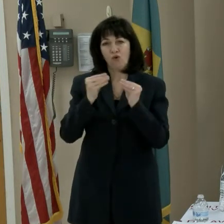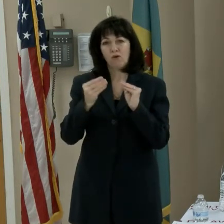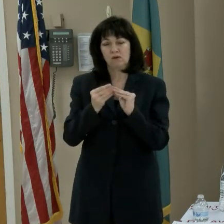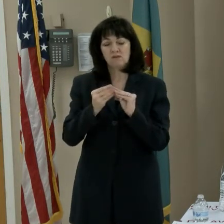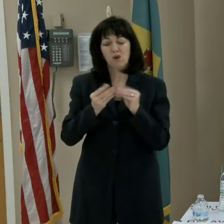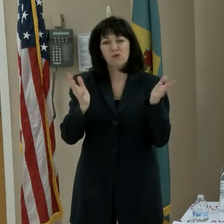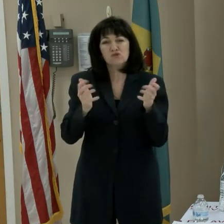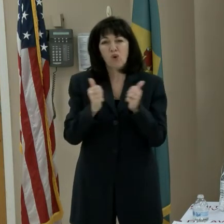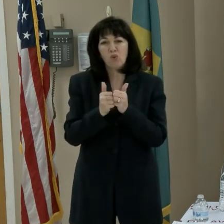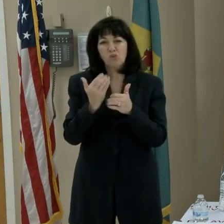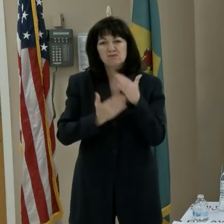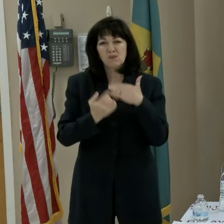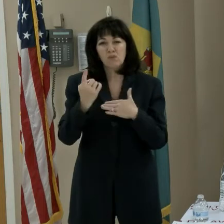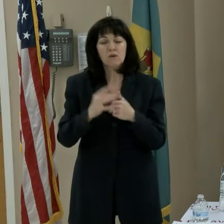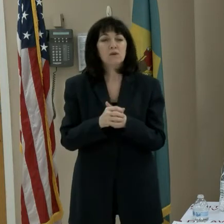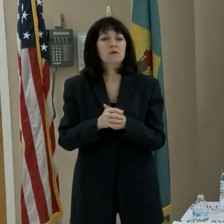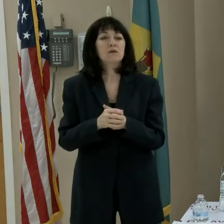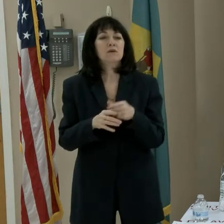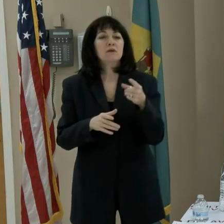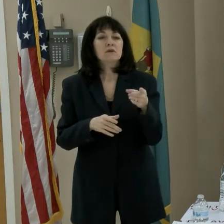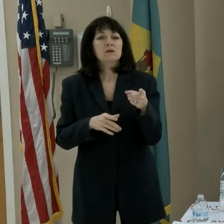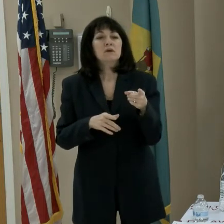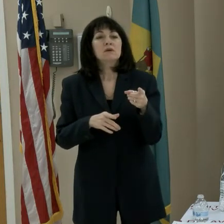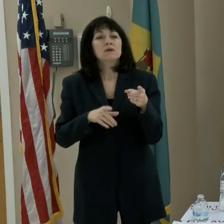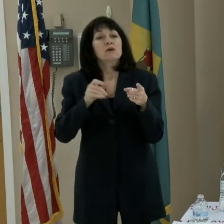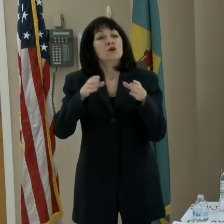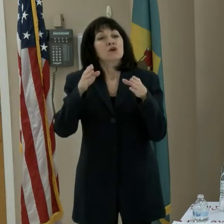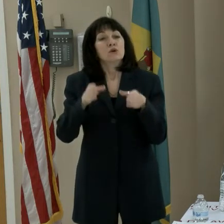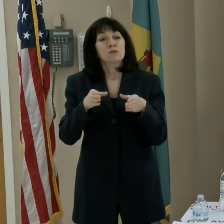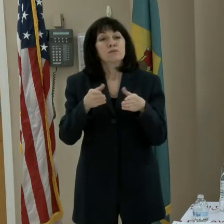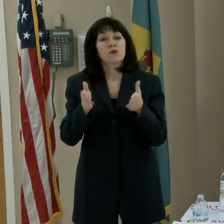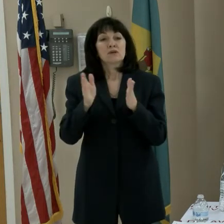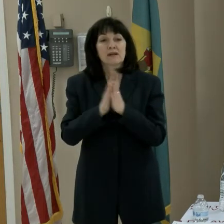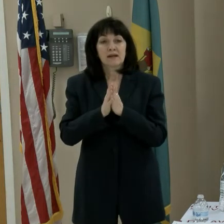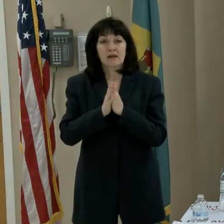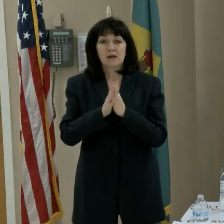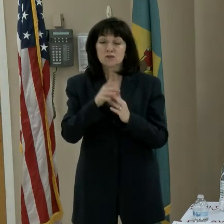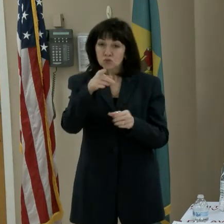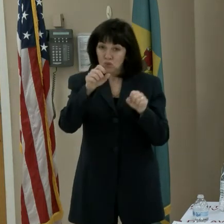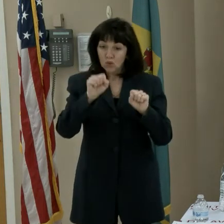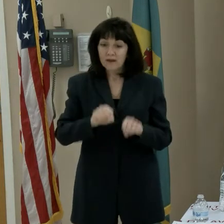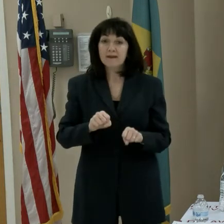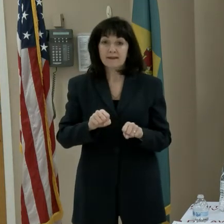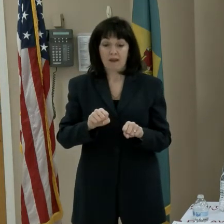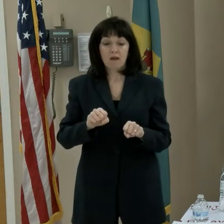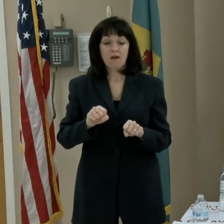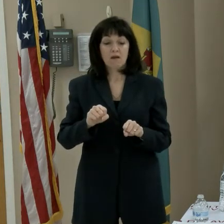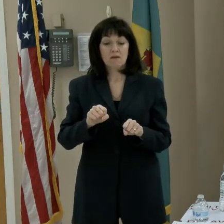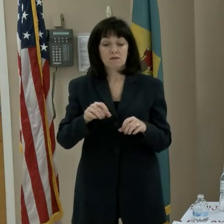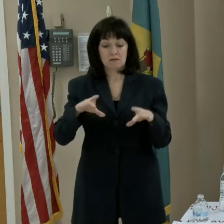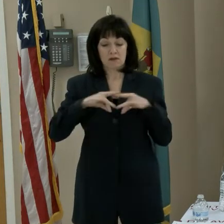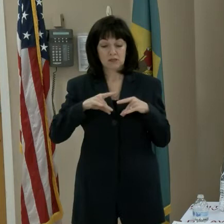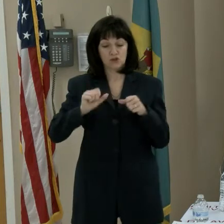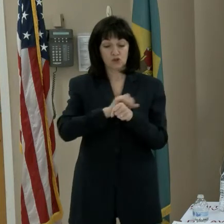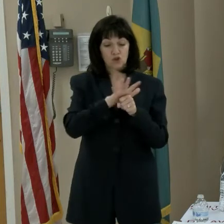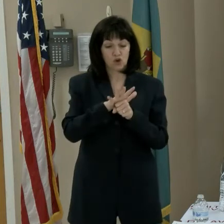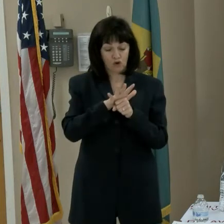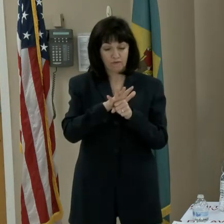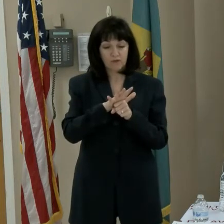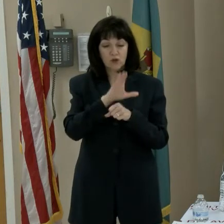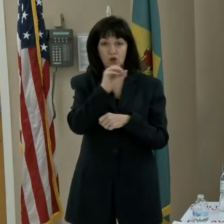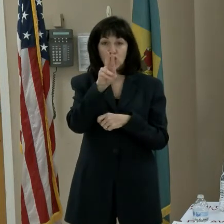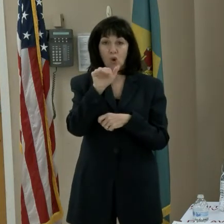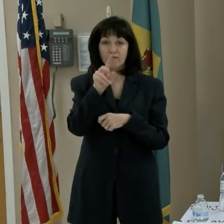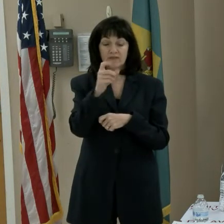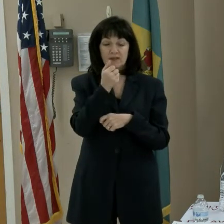NAB Vets asks, is it possible to recontract COVID-19 after recovering from it the first time? It's a